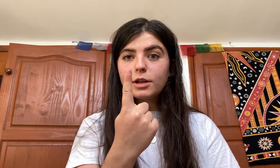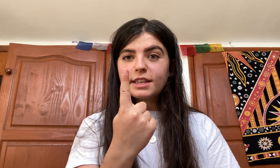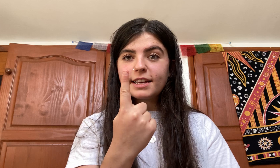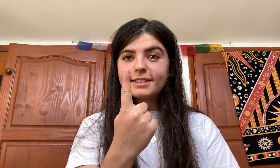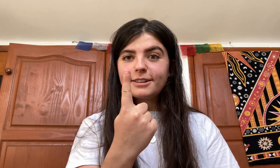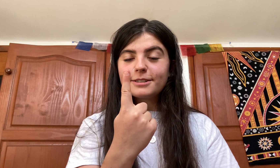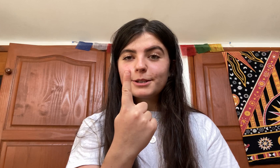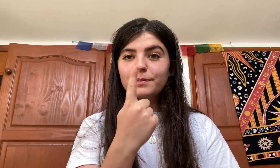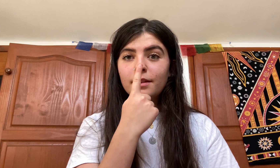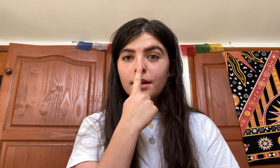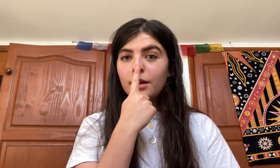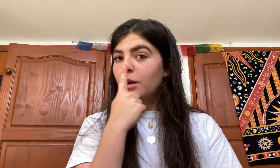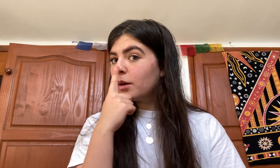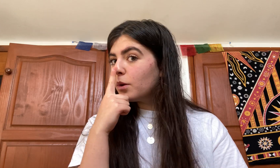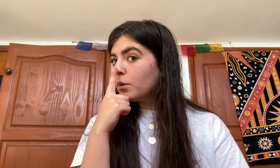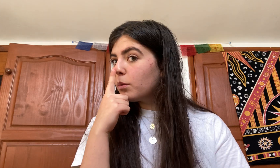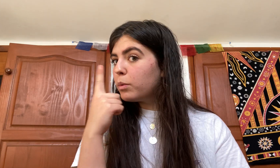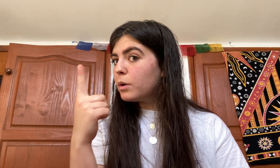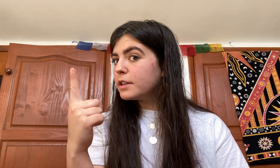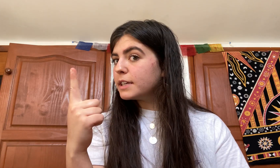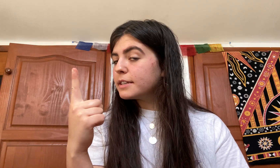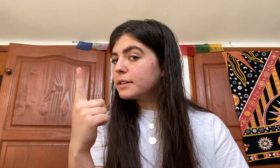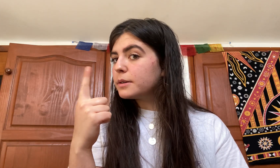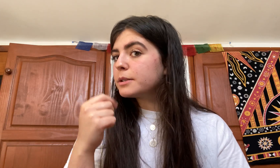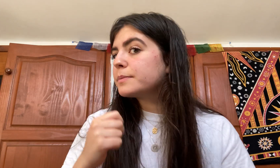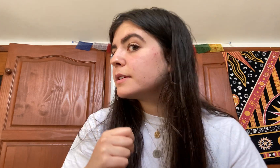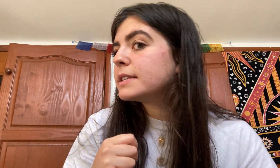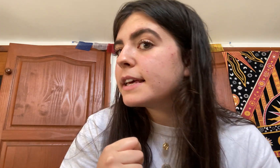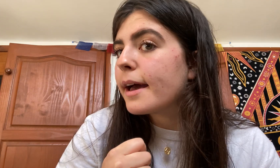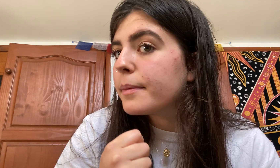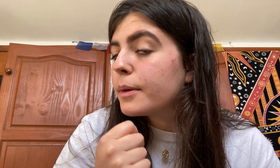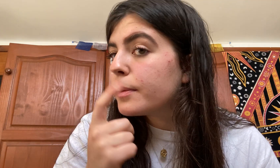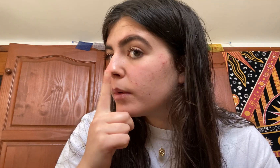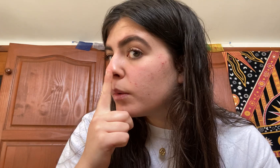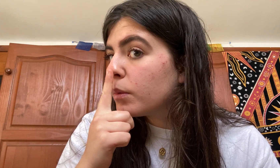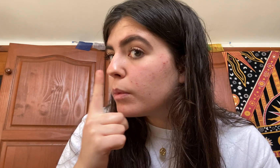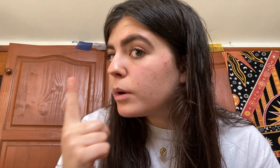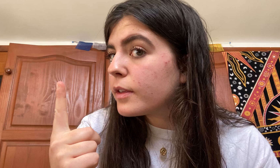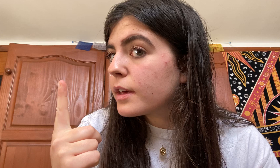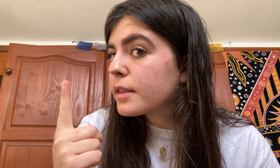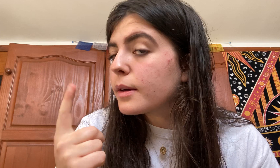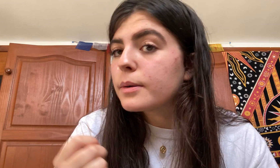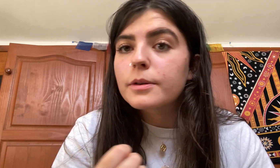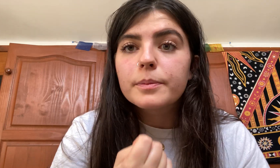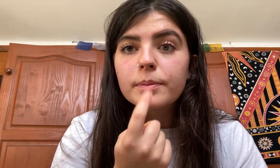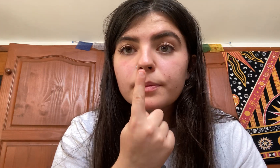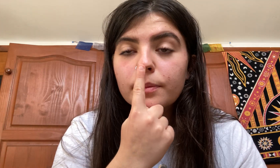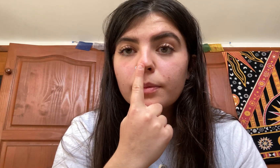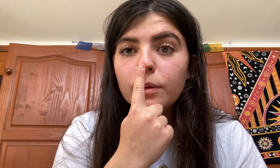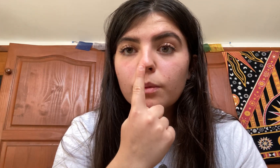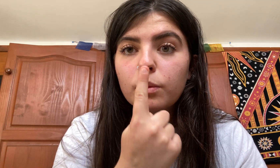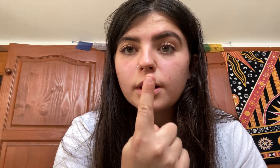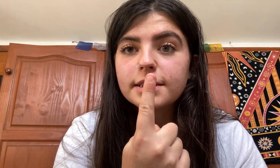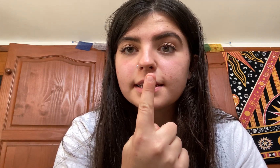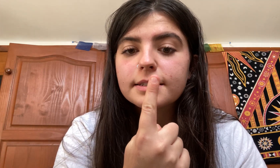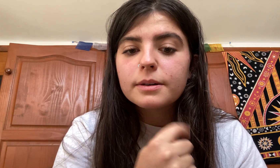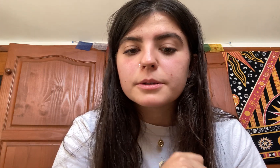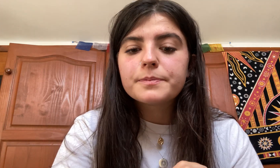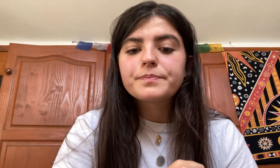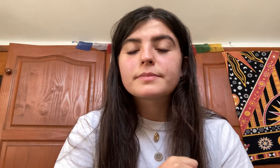year old. 1 year old. Can you see that? 1 year old. 1 year old.